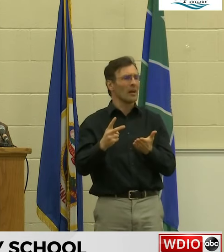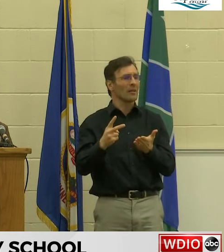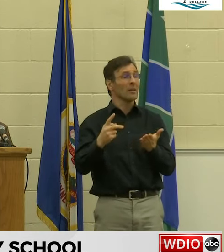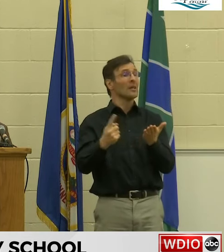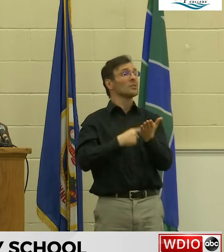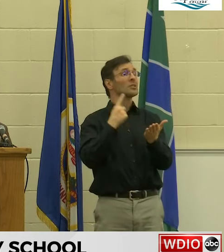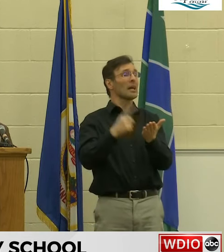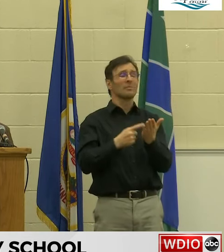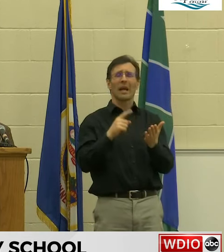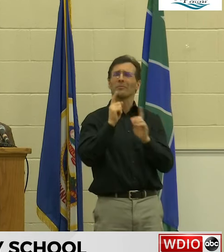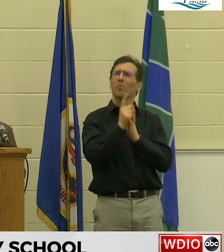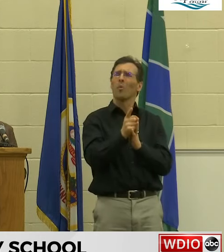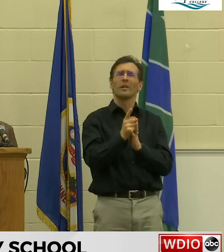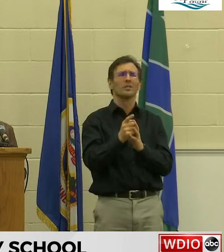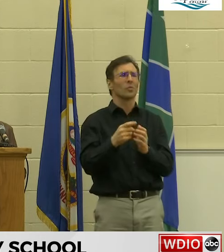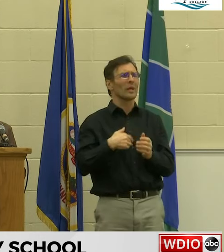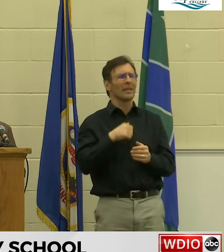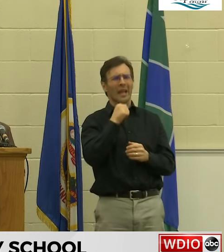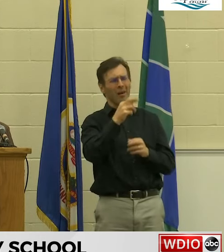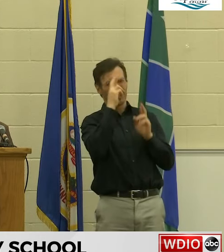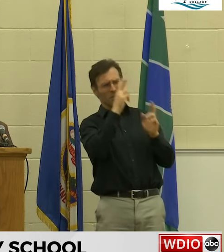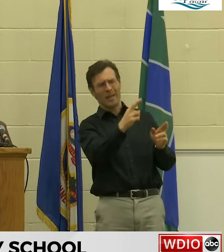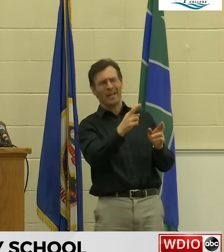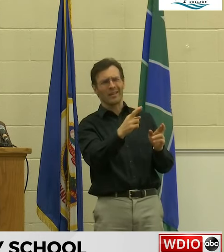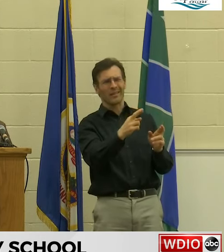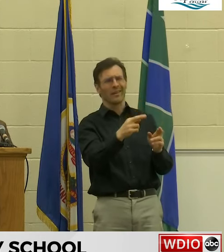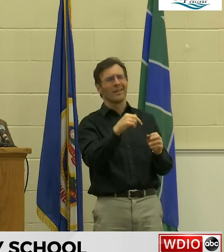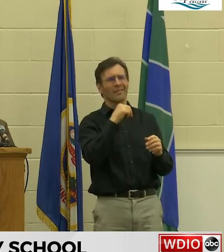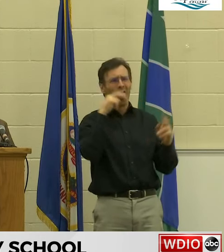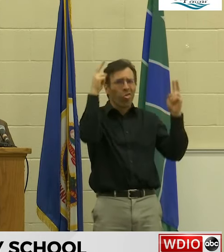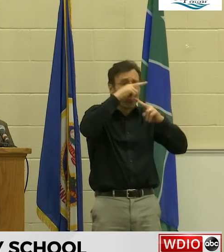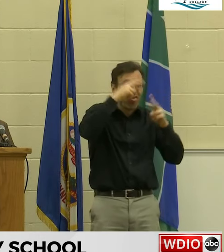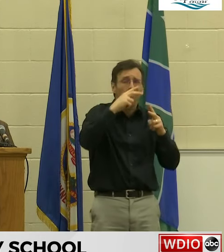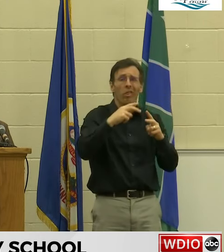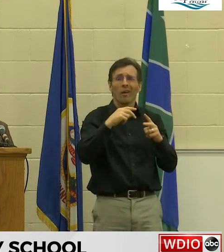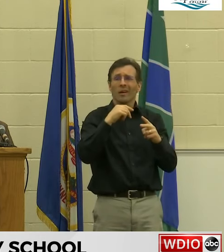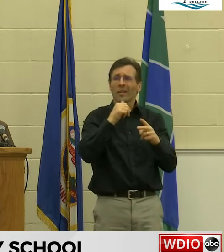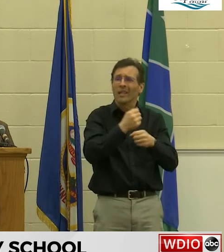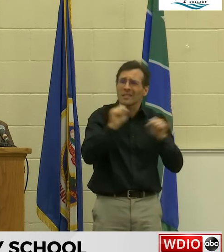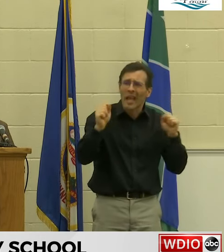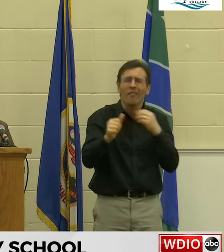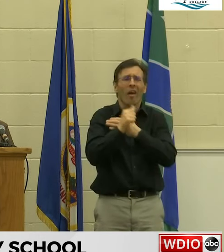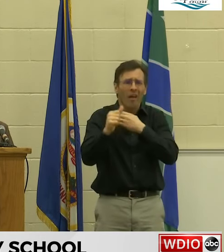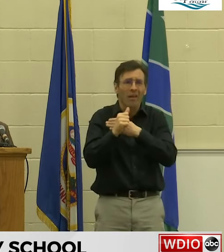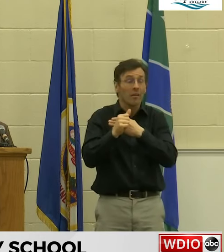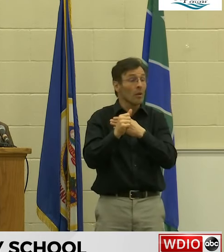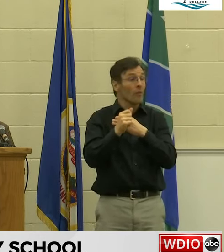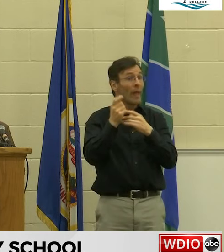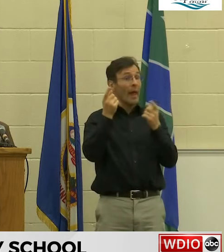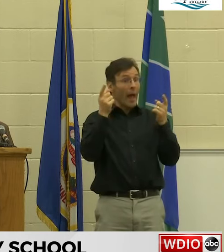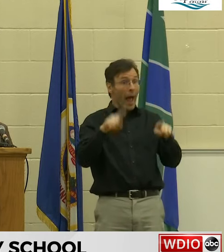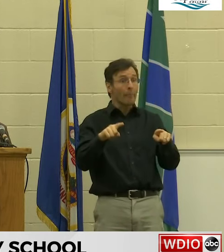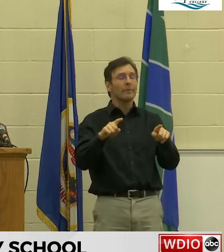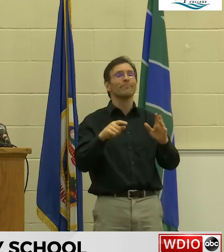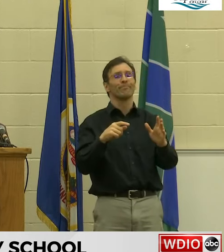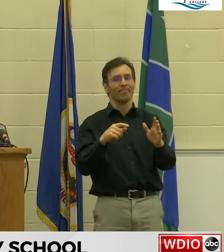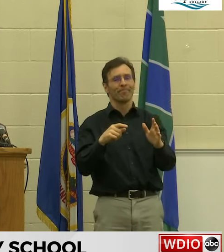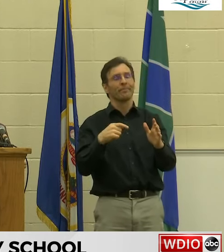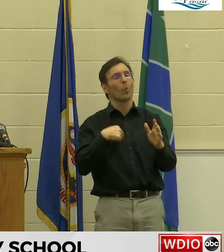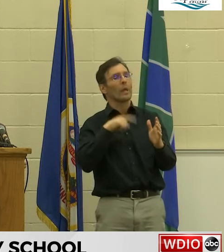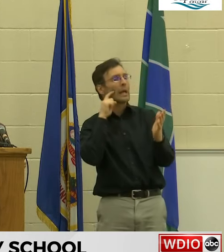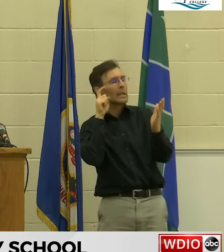being disrespectful, irresponsible, and unsafe. And when those moments happen, we acknowledge